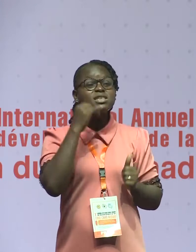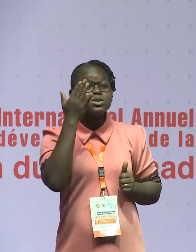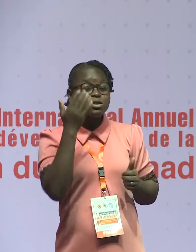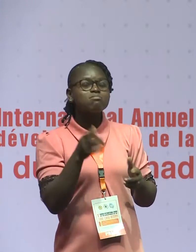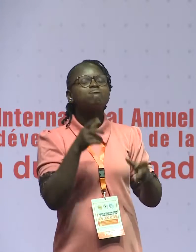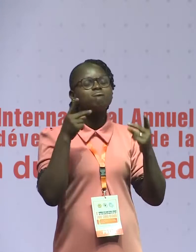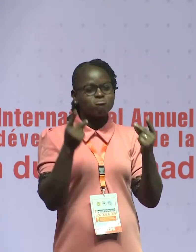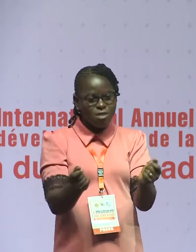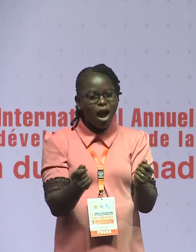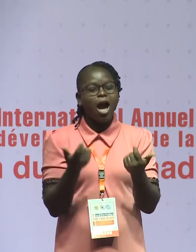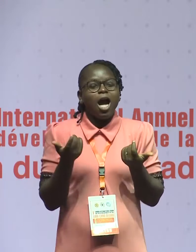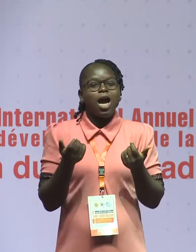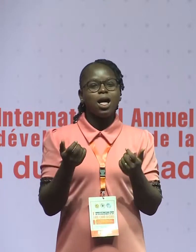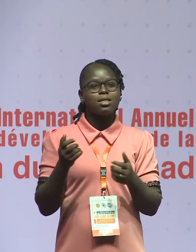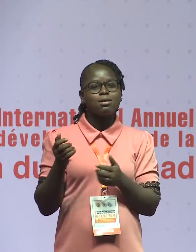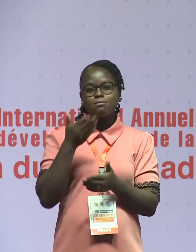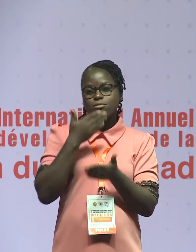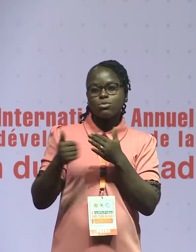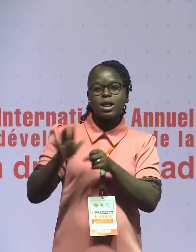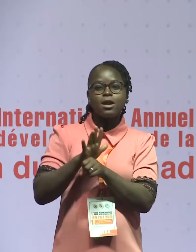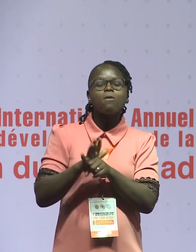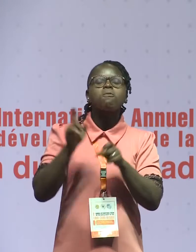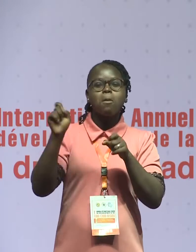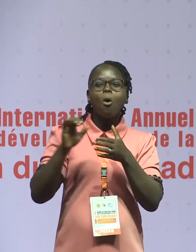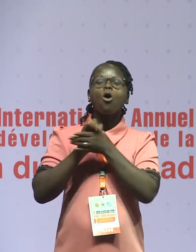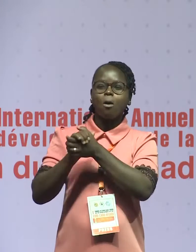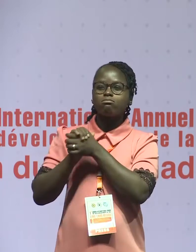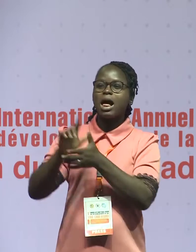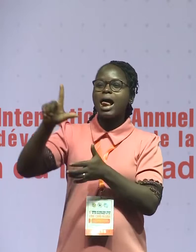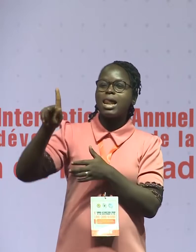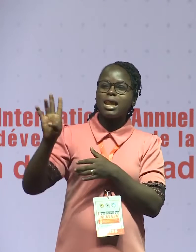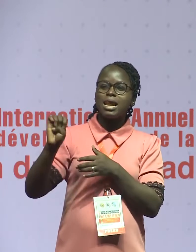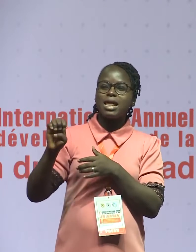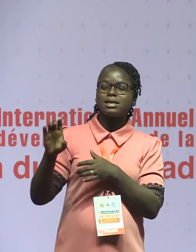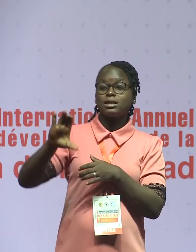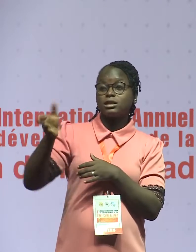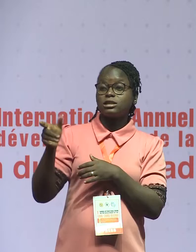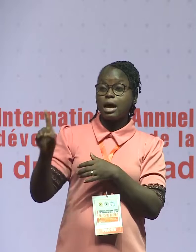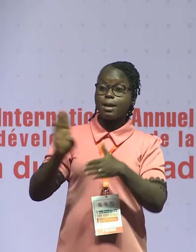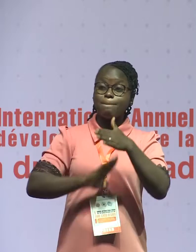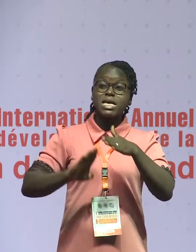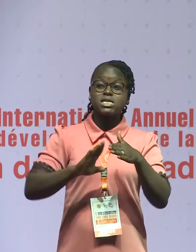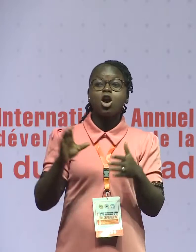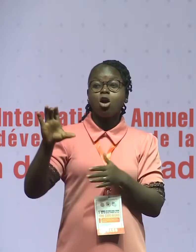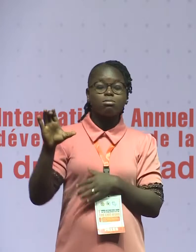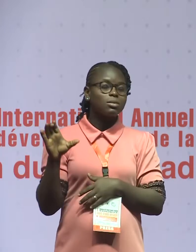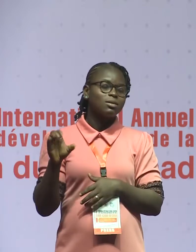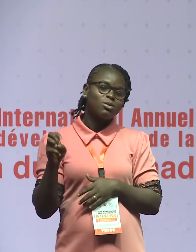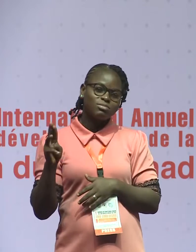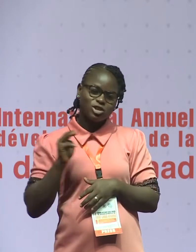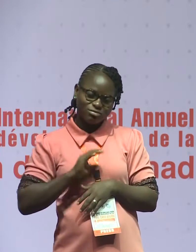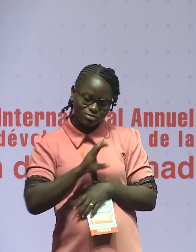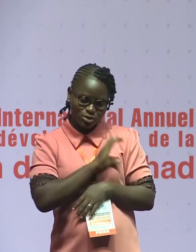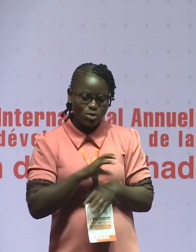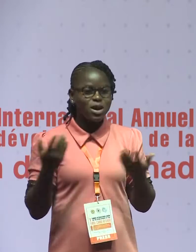and very apt. We must therefore commend the Lake Chad Basin Commission, the Lake Chad Recovery and